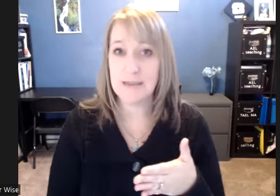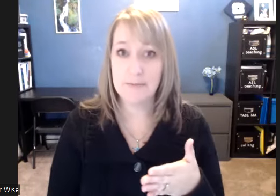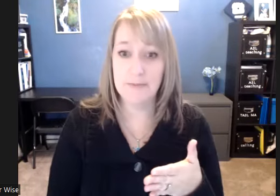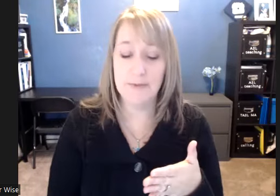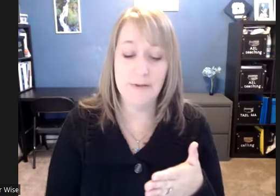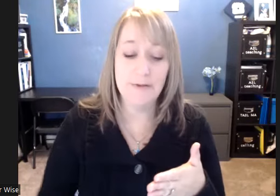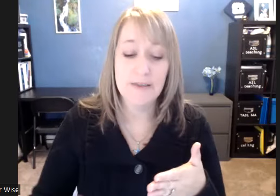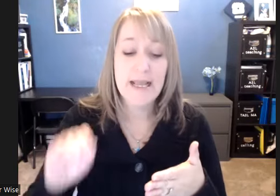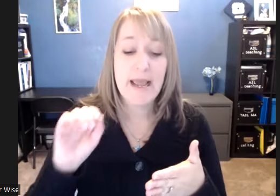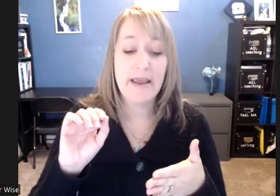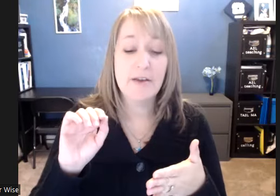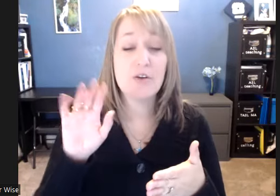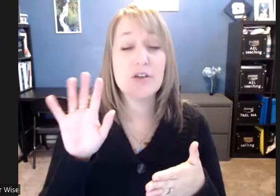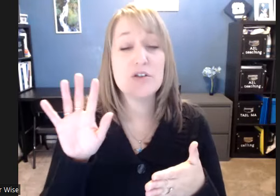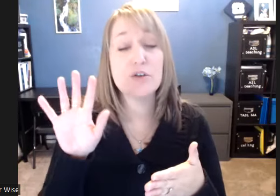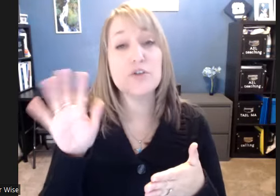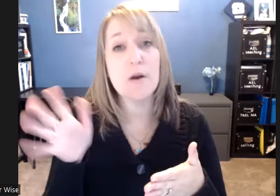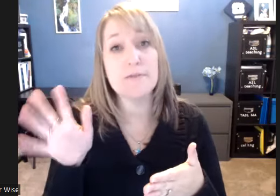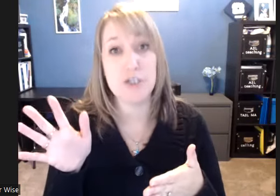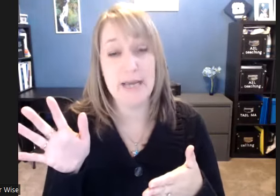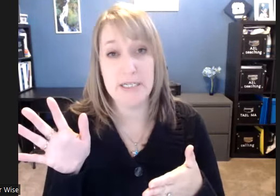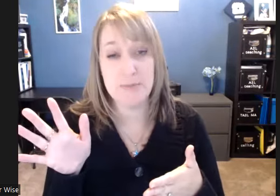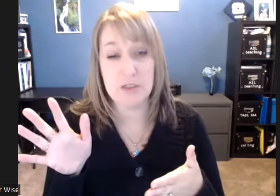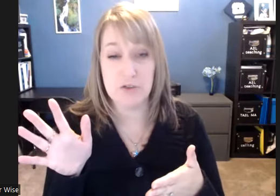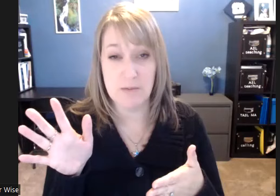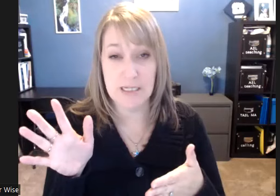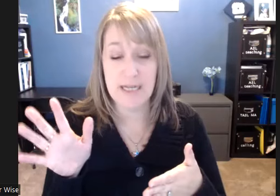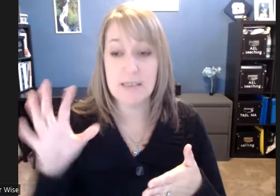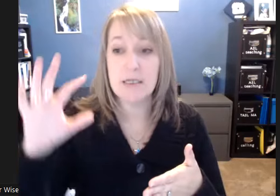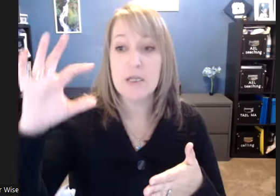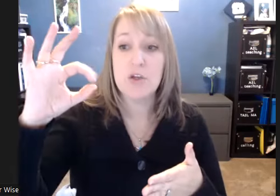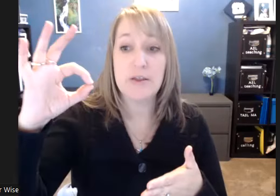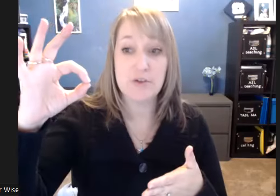here. And you can do one of 2 hand shapes on your dominant hand. You can either do a